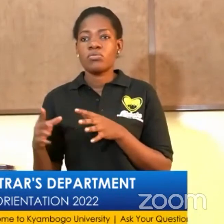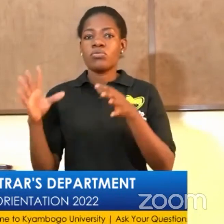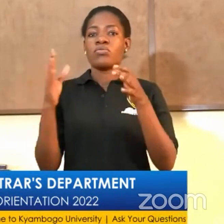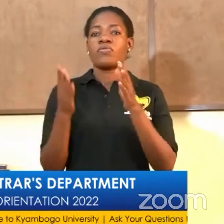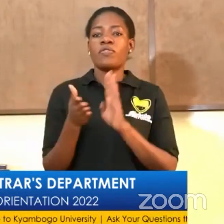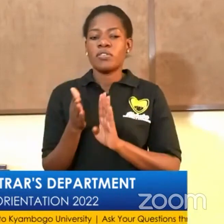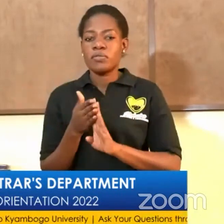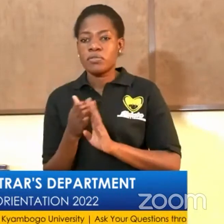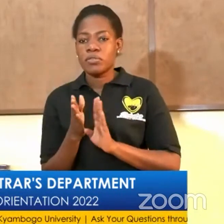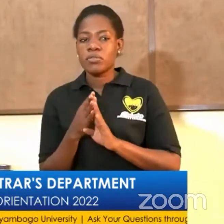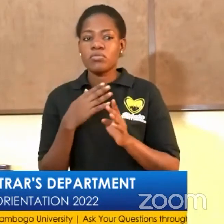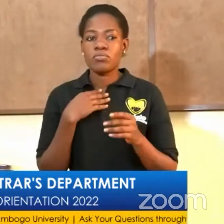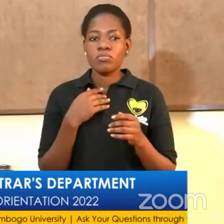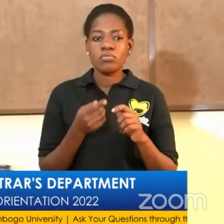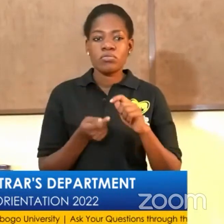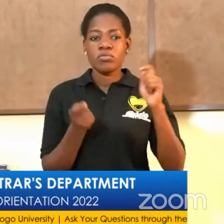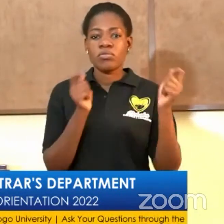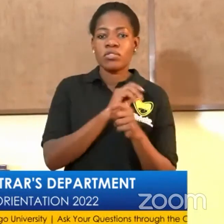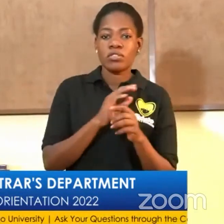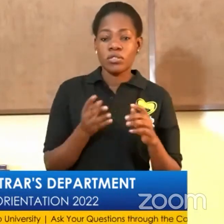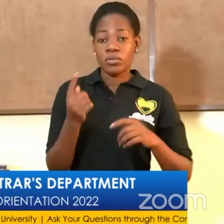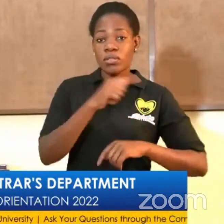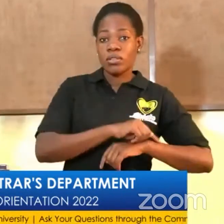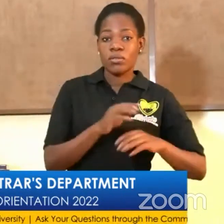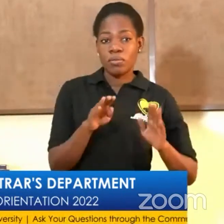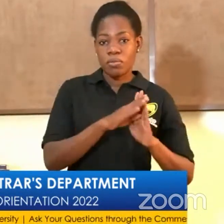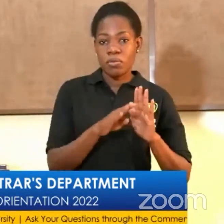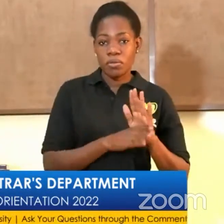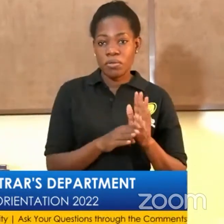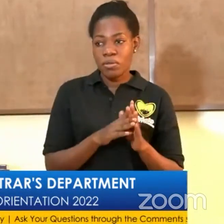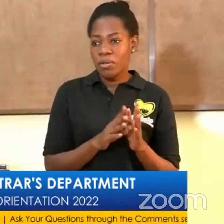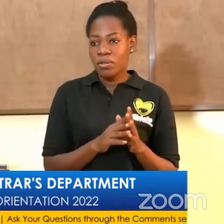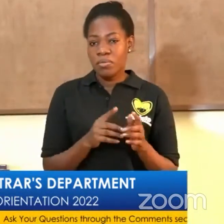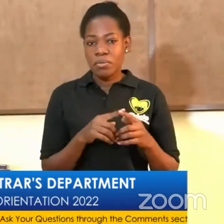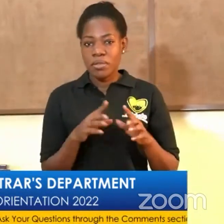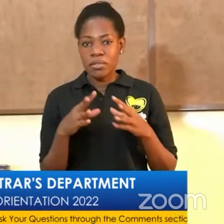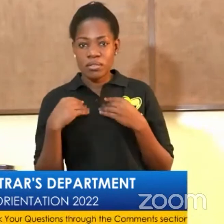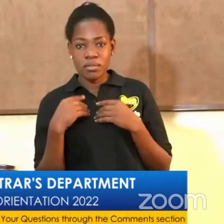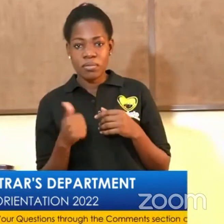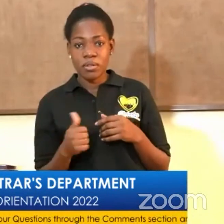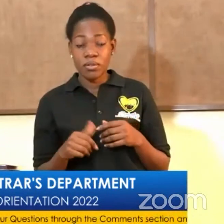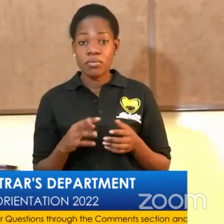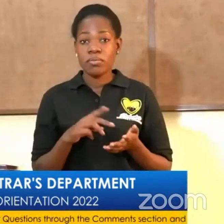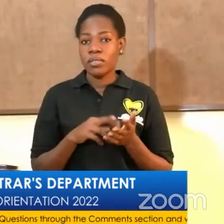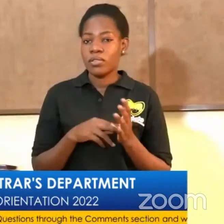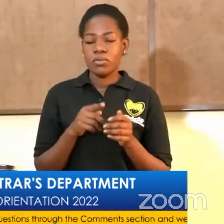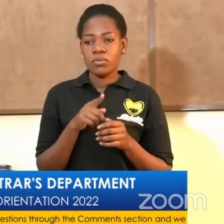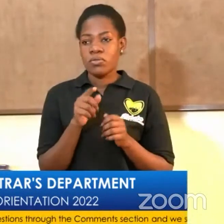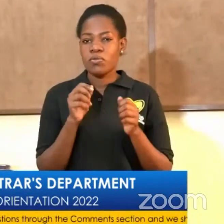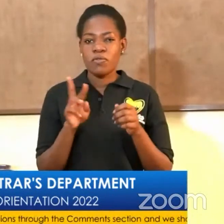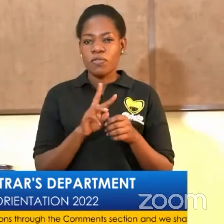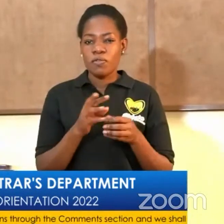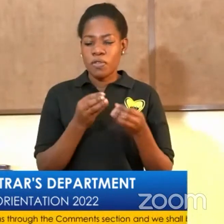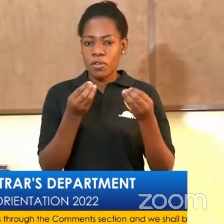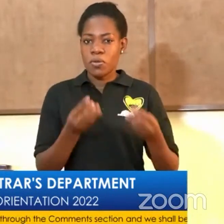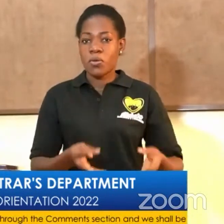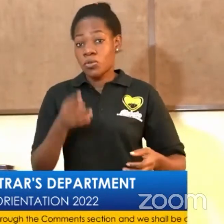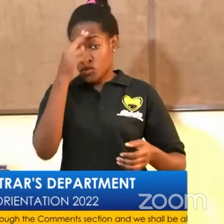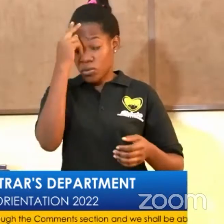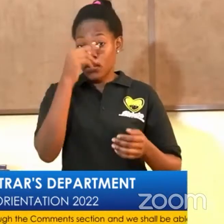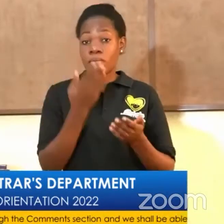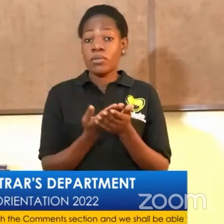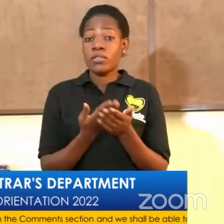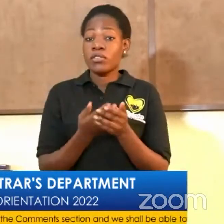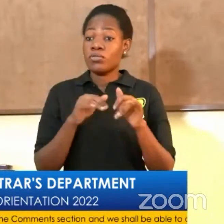evening program without permission. Otherwise, you'll be a lost student within the university. Try to do things